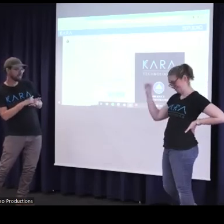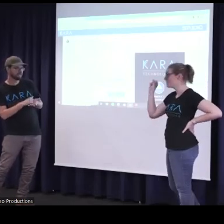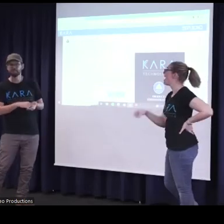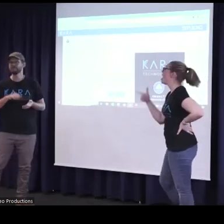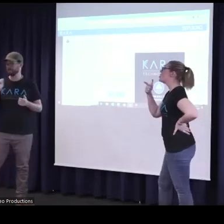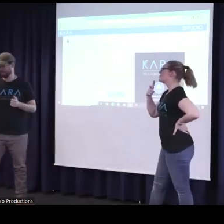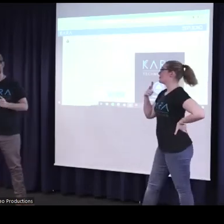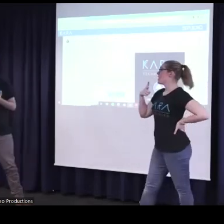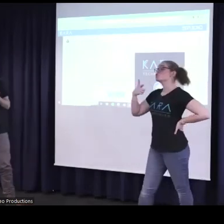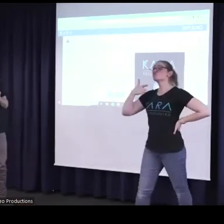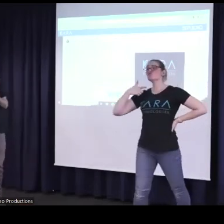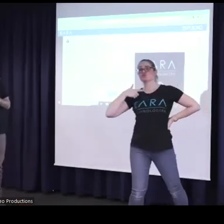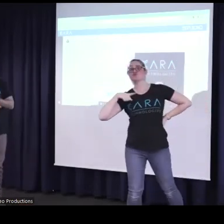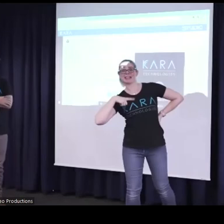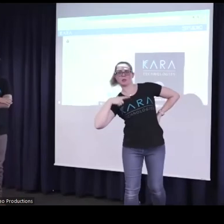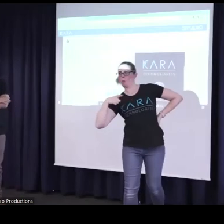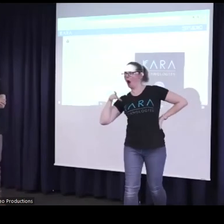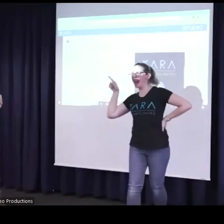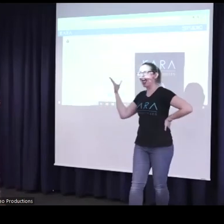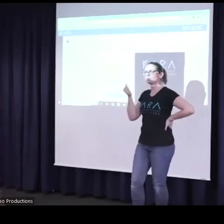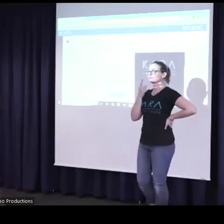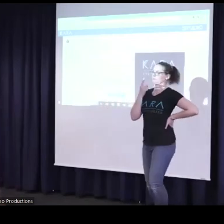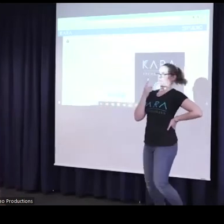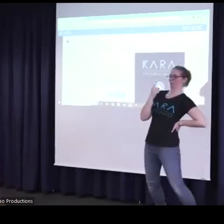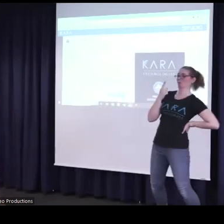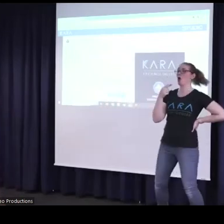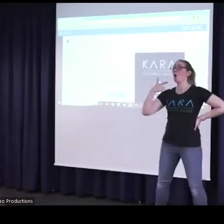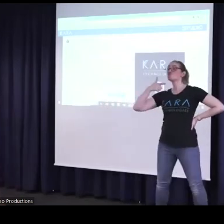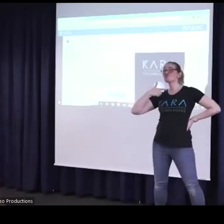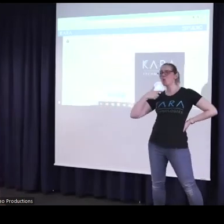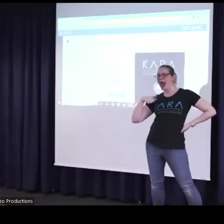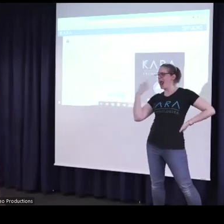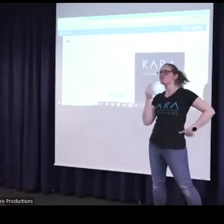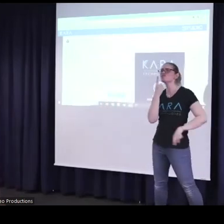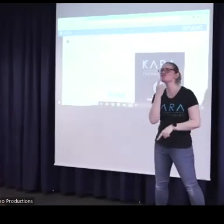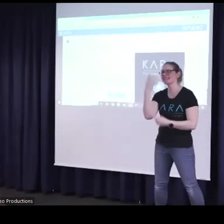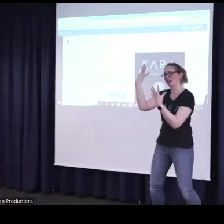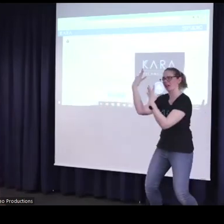Okay, stay calm and follow race procedure. Yes, that's right. So